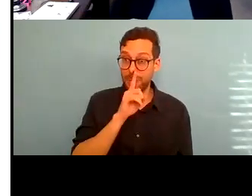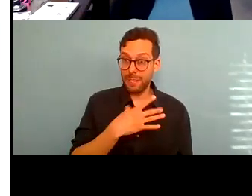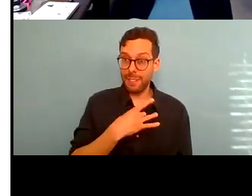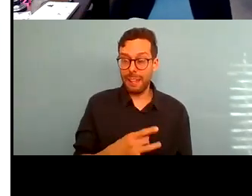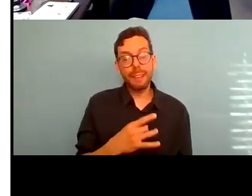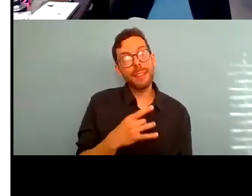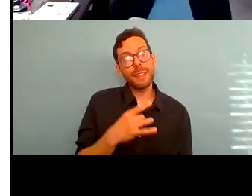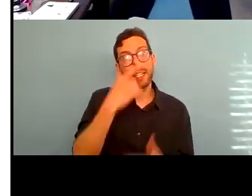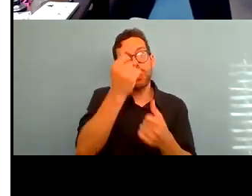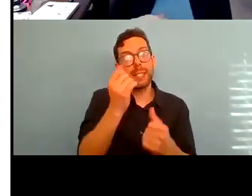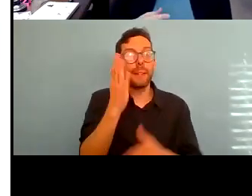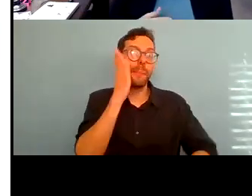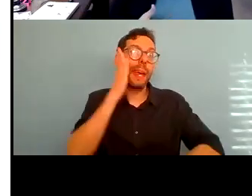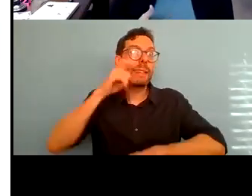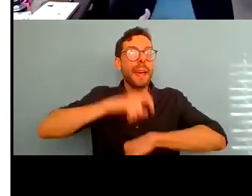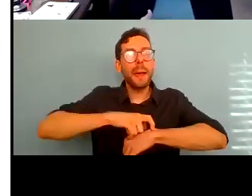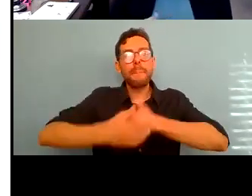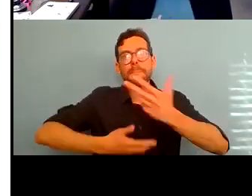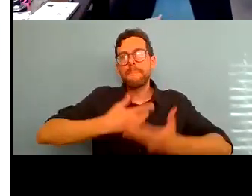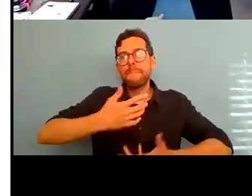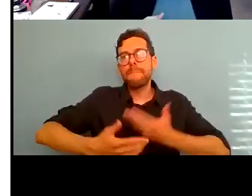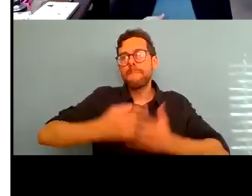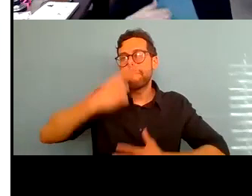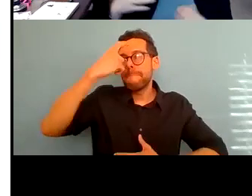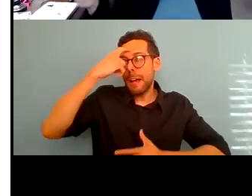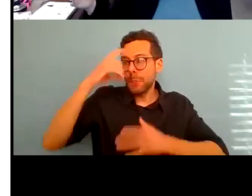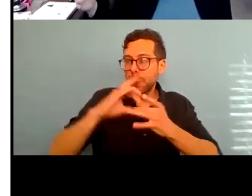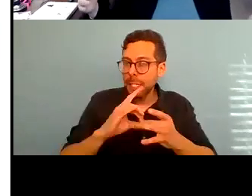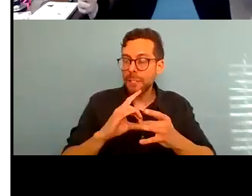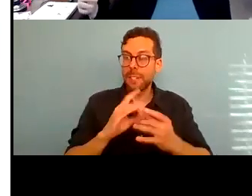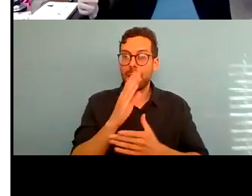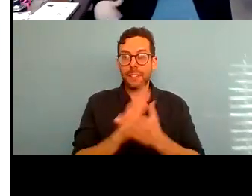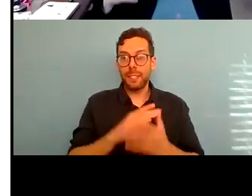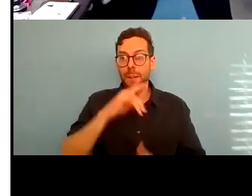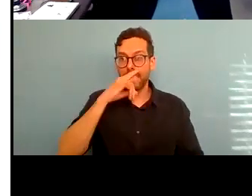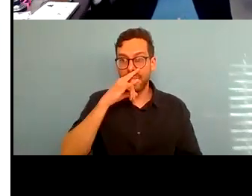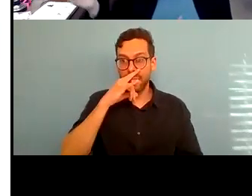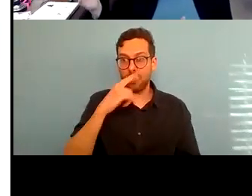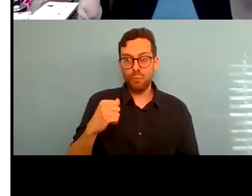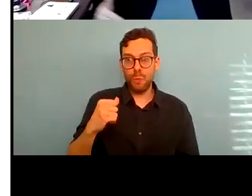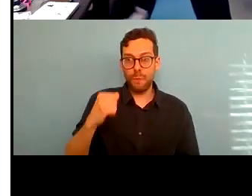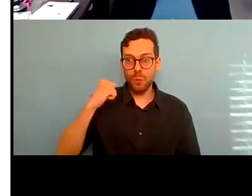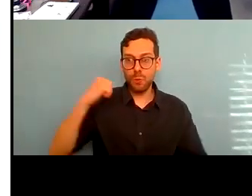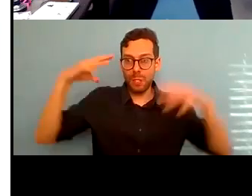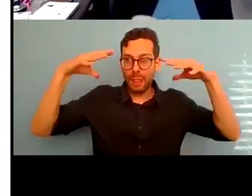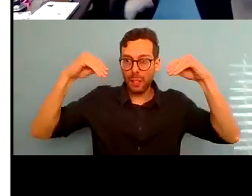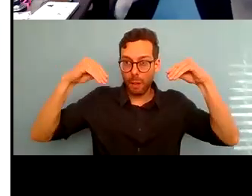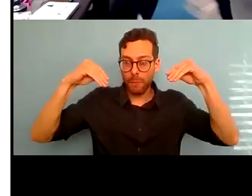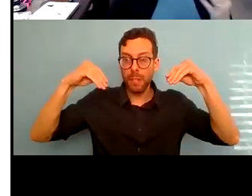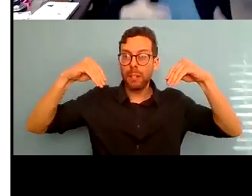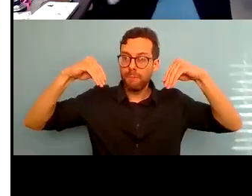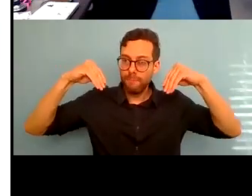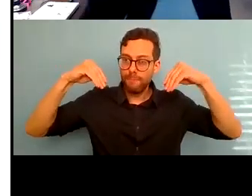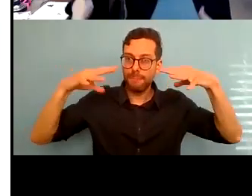bedtime associations. So I have some kids that, will not sleep with the lights off. They have to have all the lights on, and,